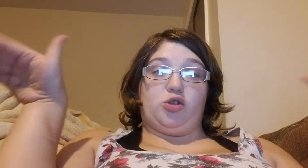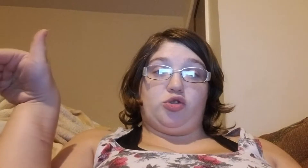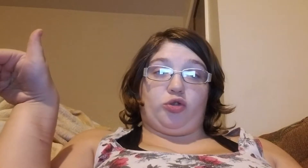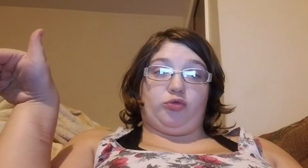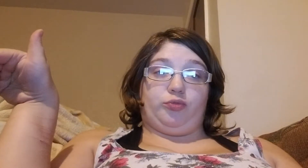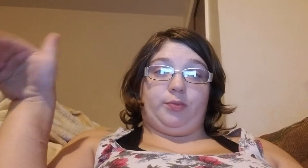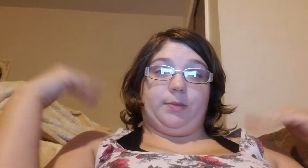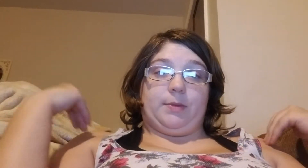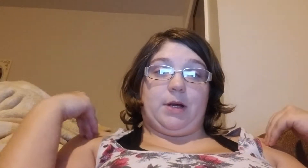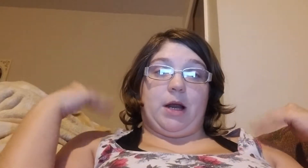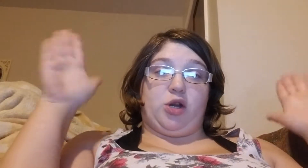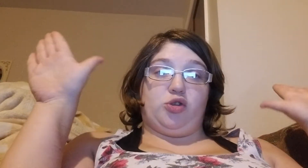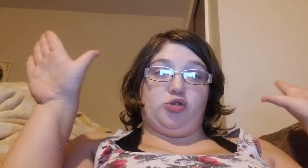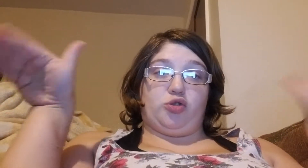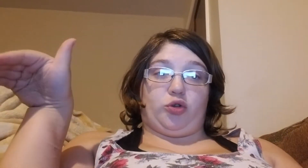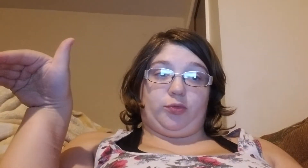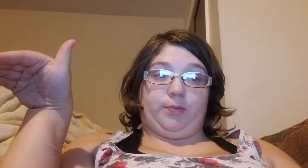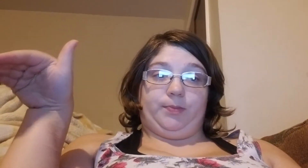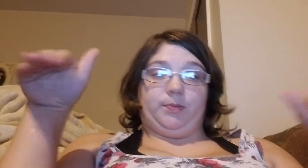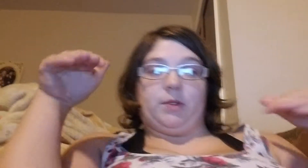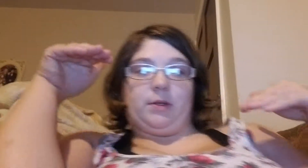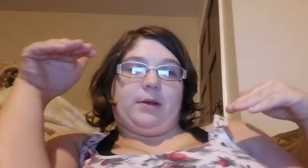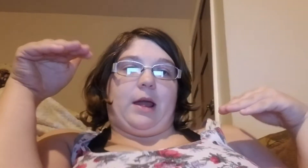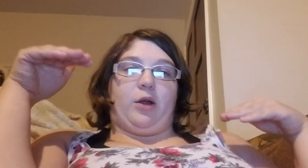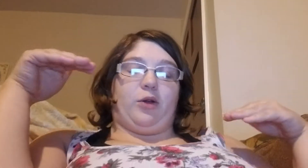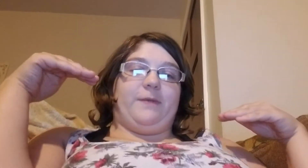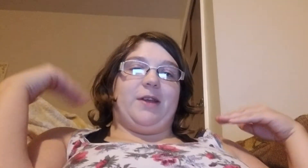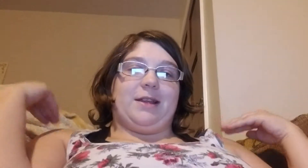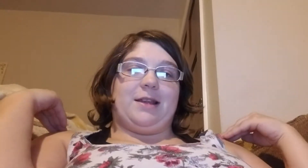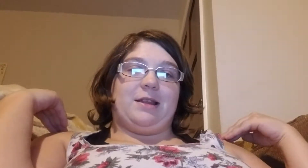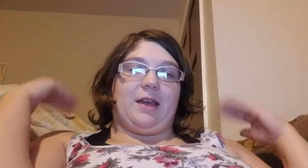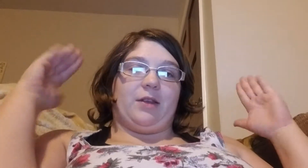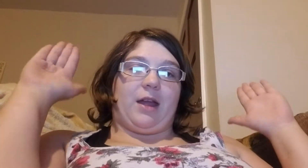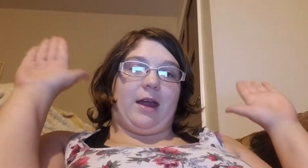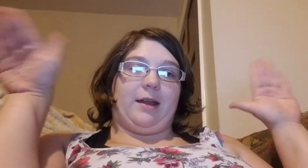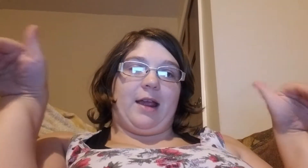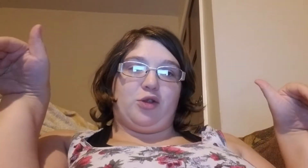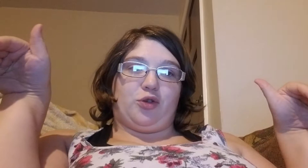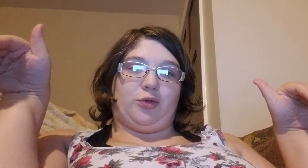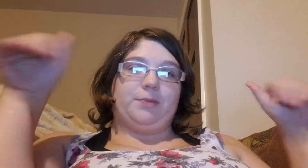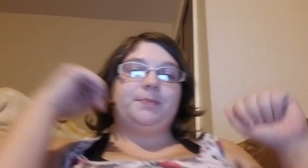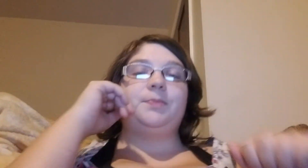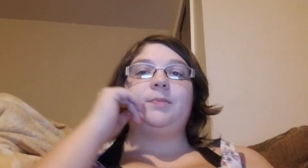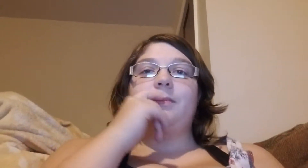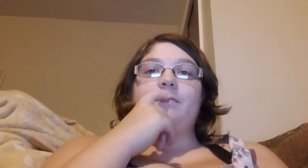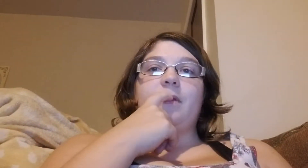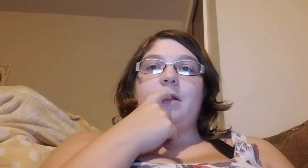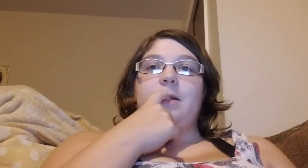Angel. Angel. I don't know if you can see the other side. Angel.